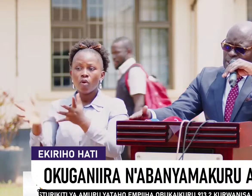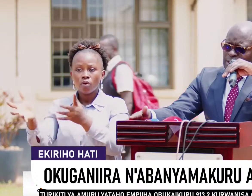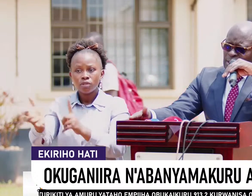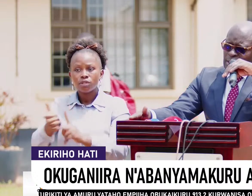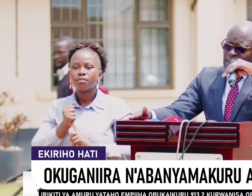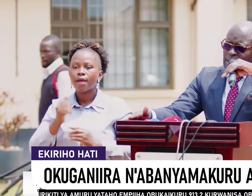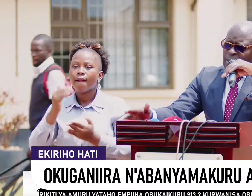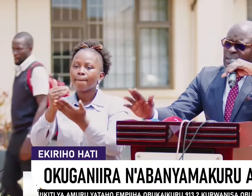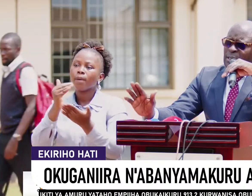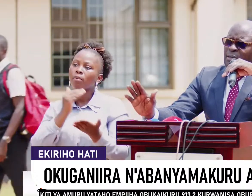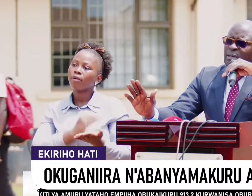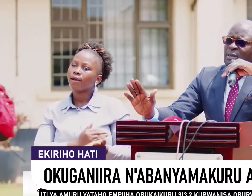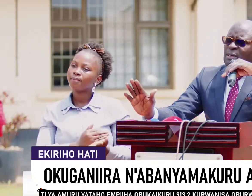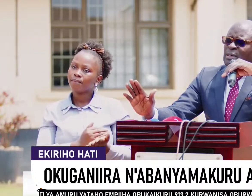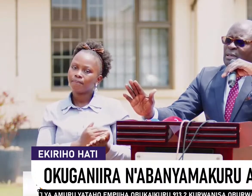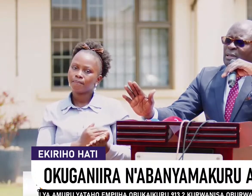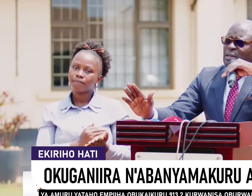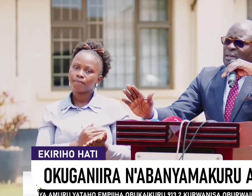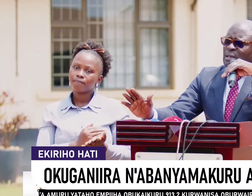empapula